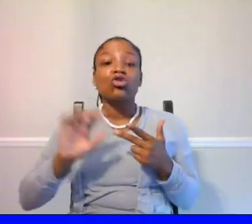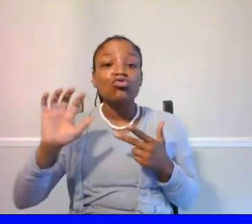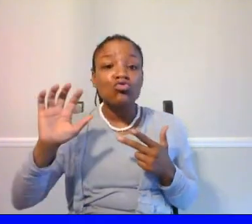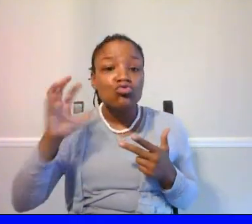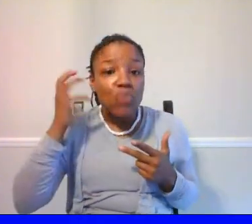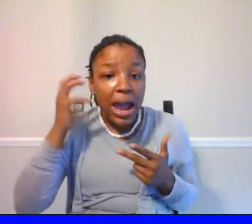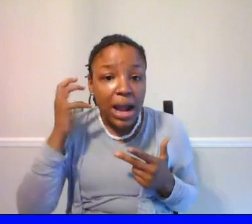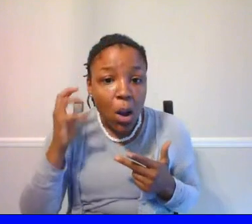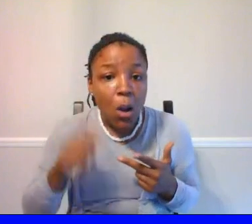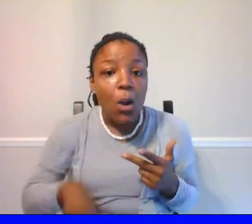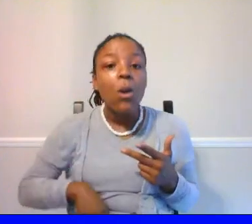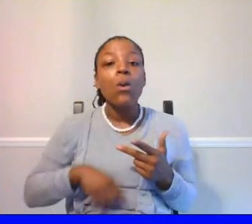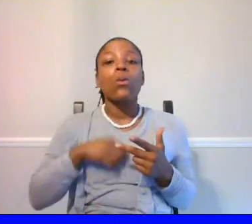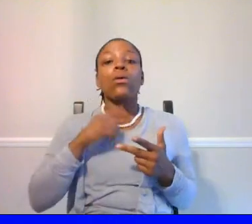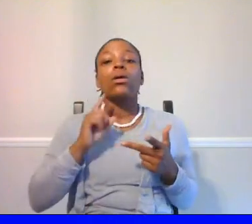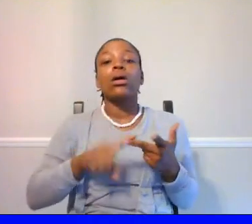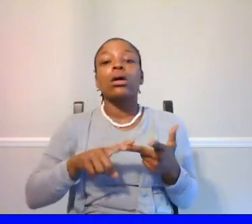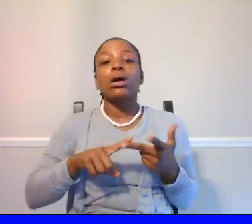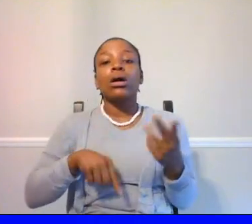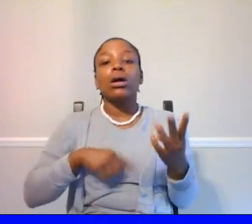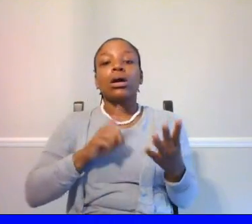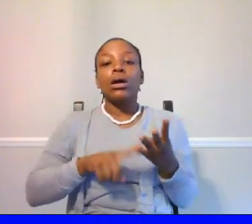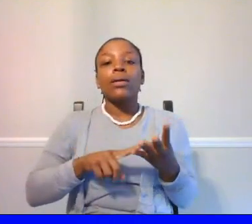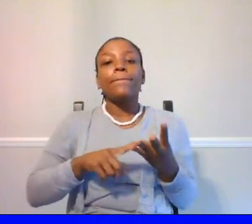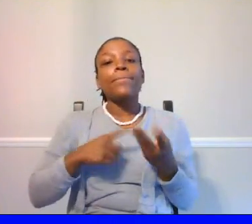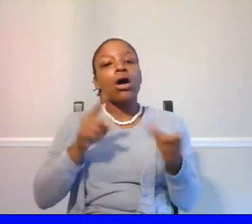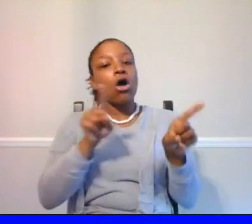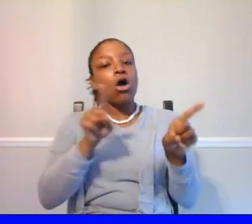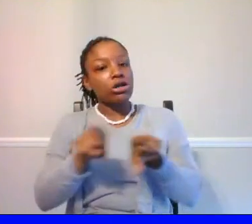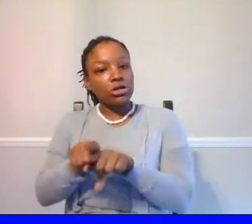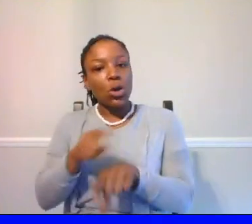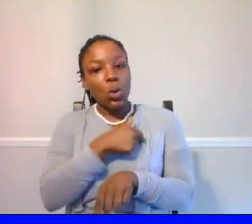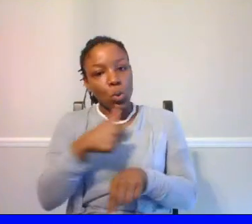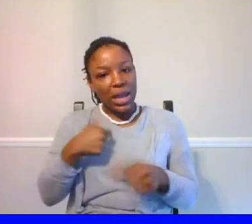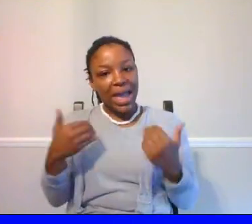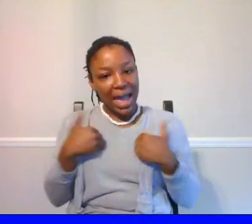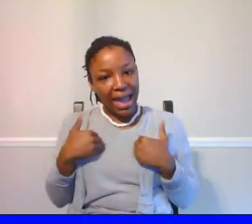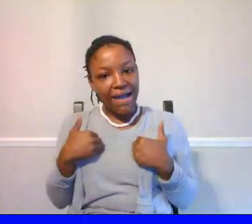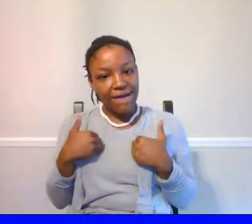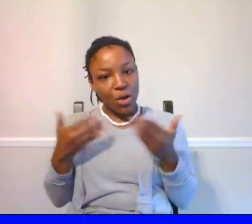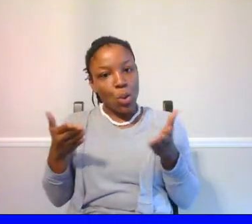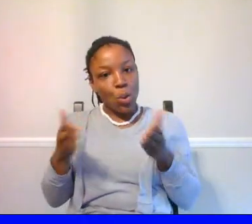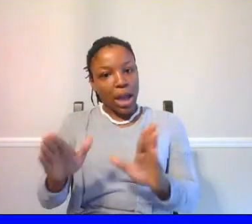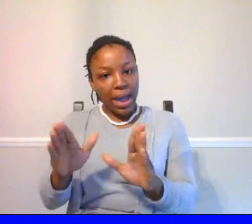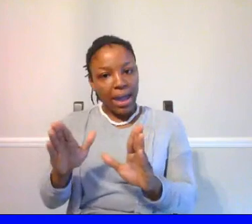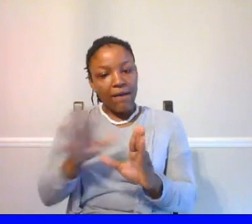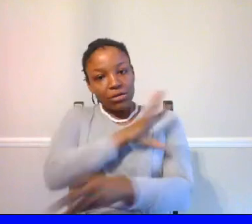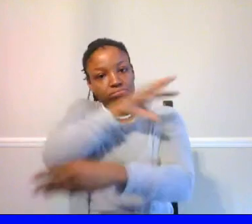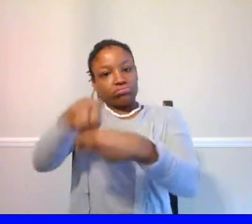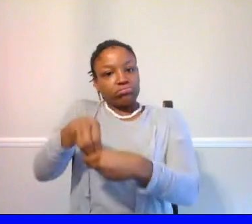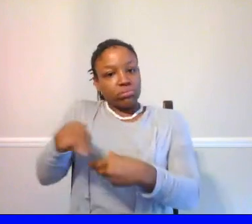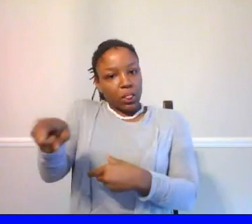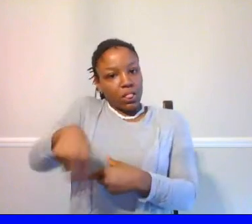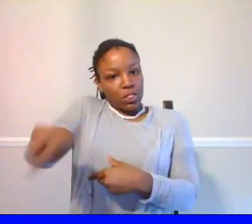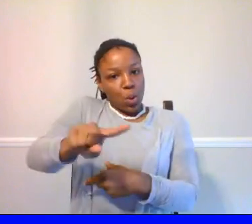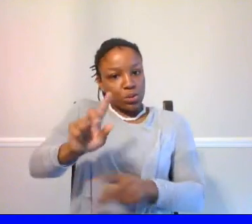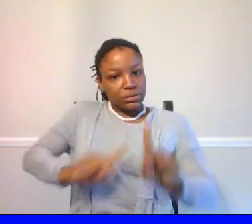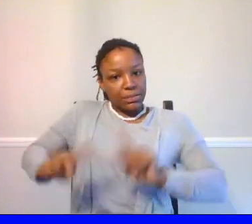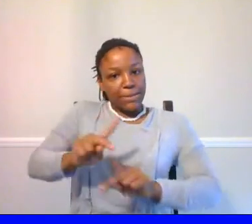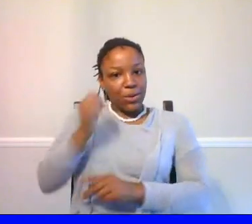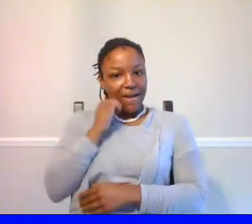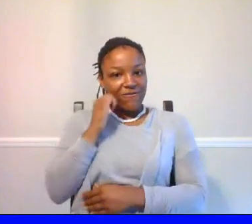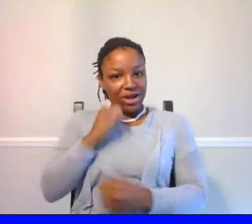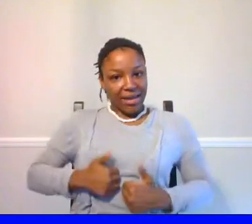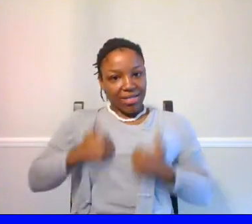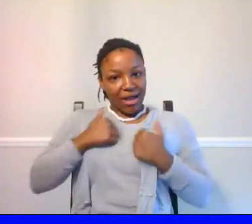what have you, but also we have a way to seduce people into conversations in their everyday lives. Yeah,